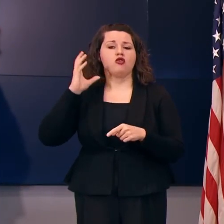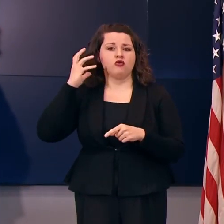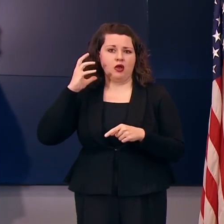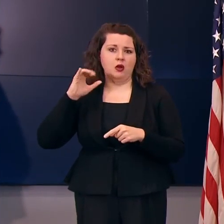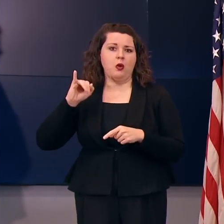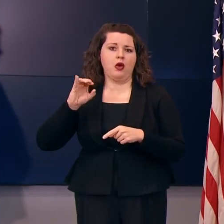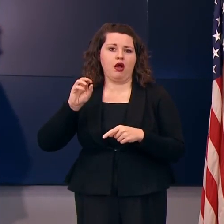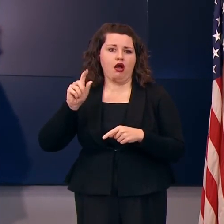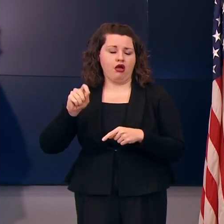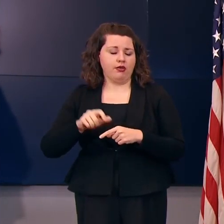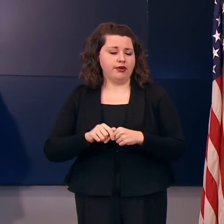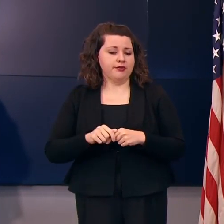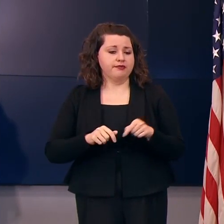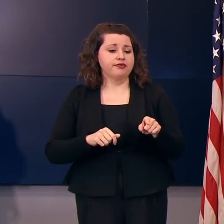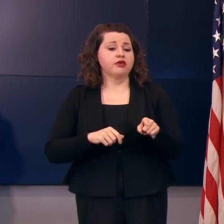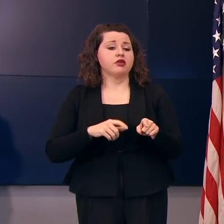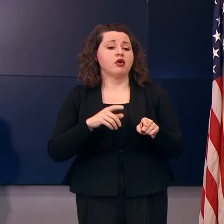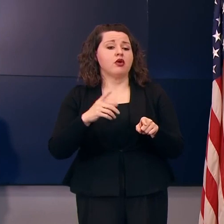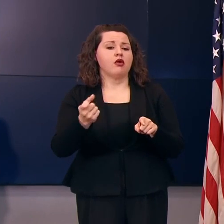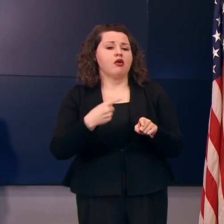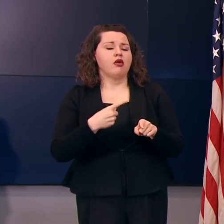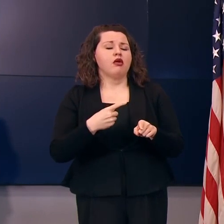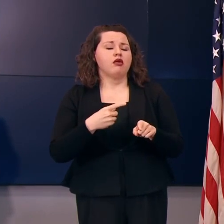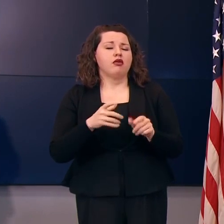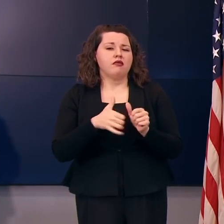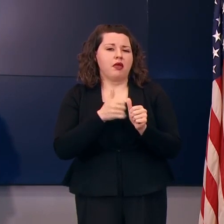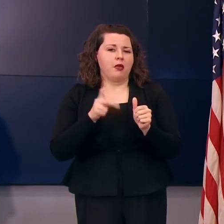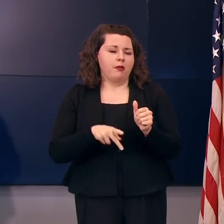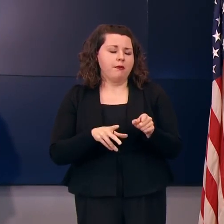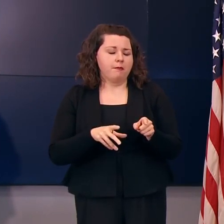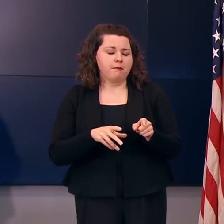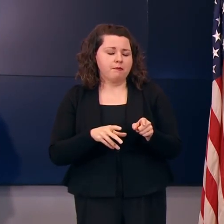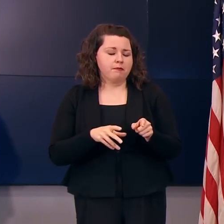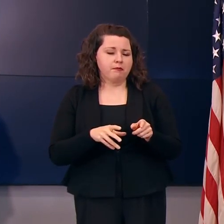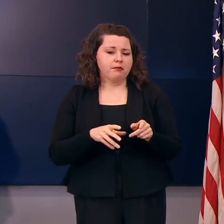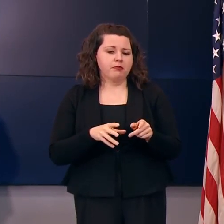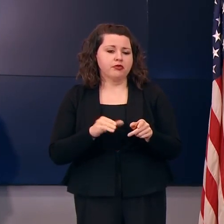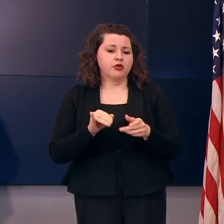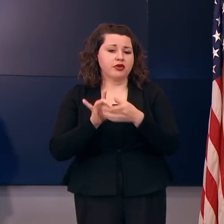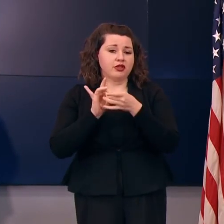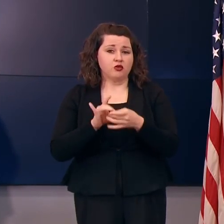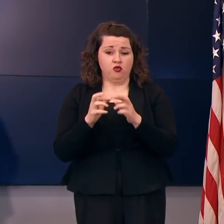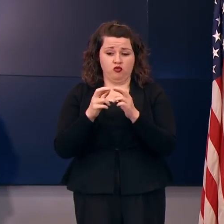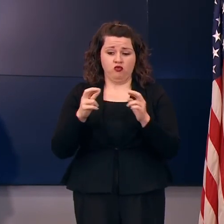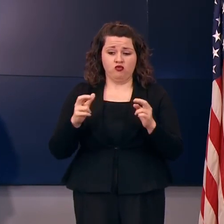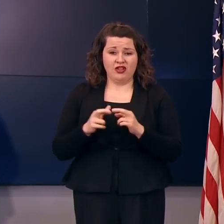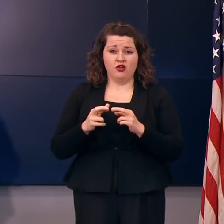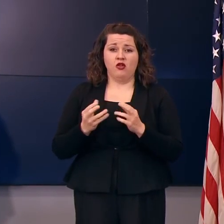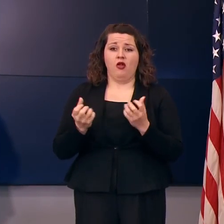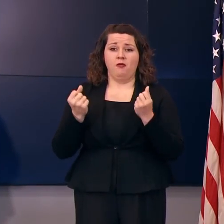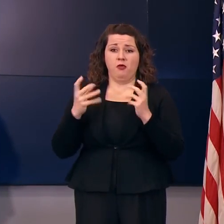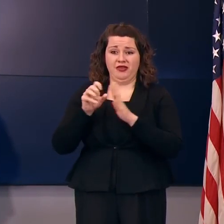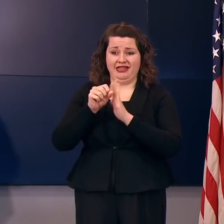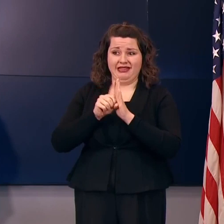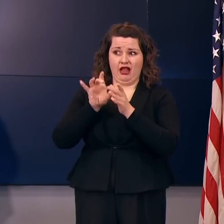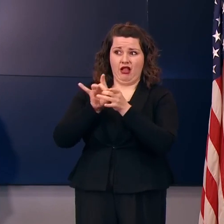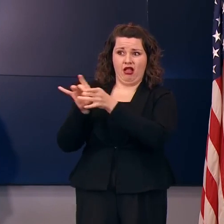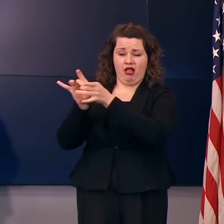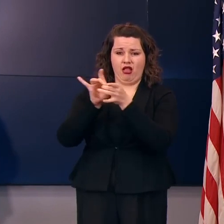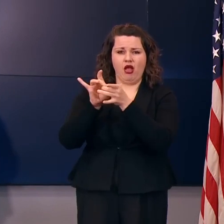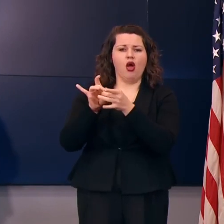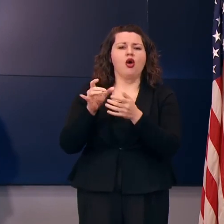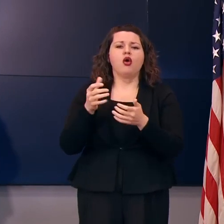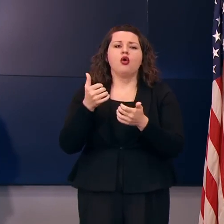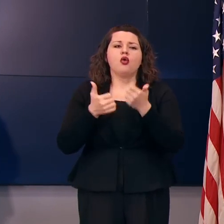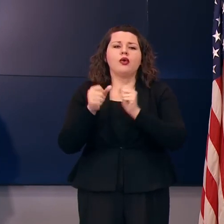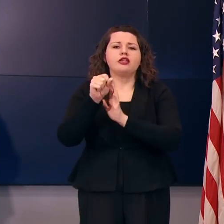Following up on James's question, in regards to a regional multi-state coordination, with which states